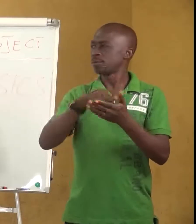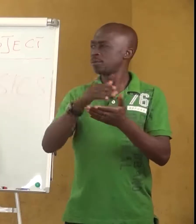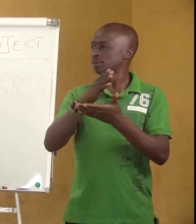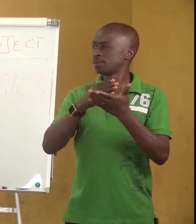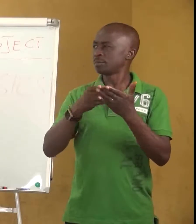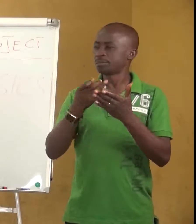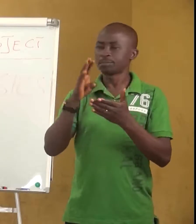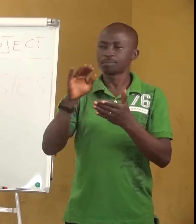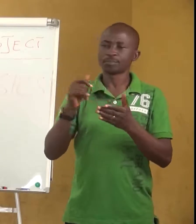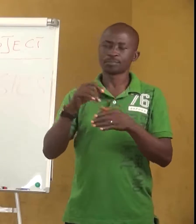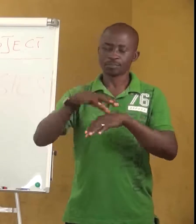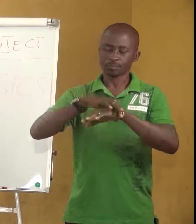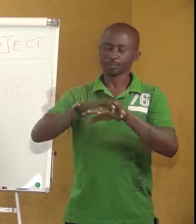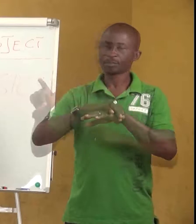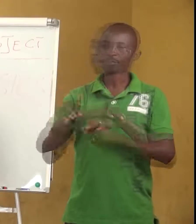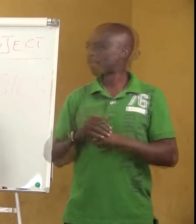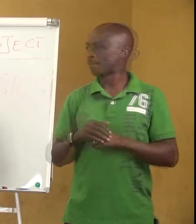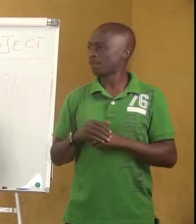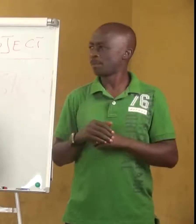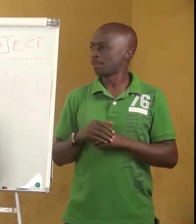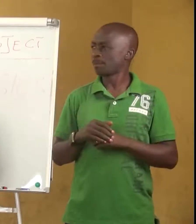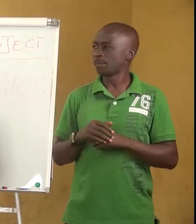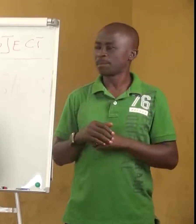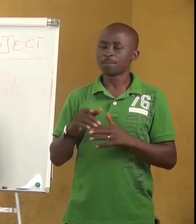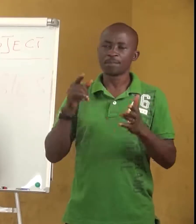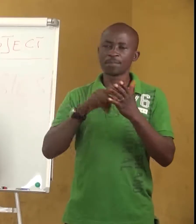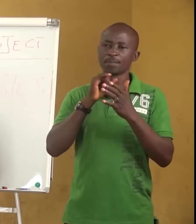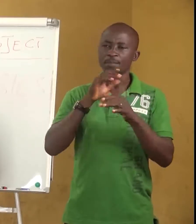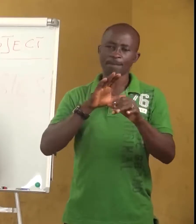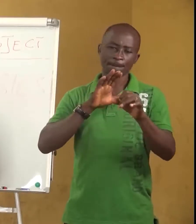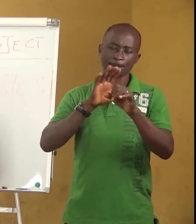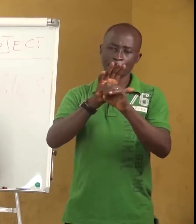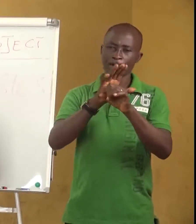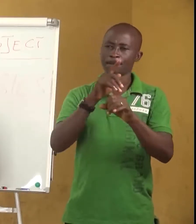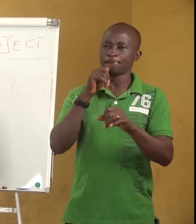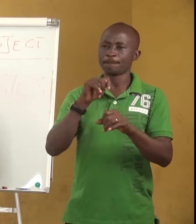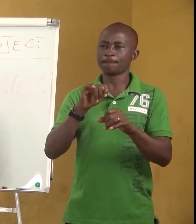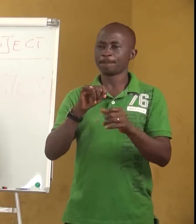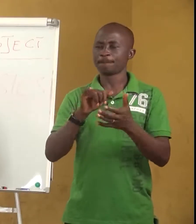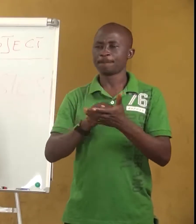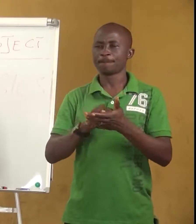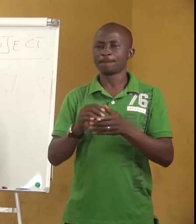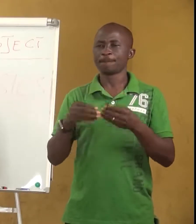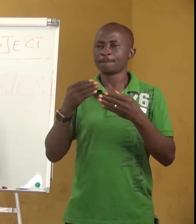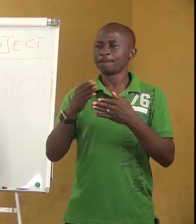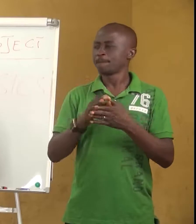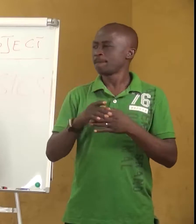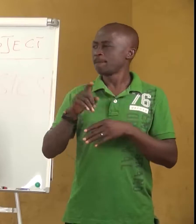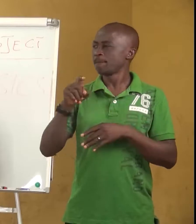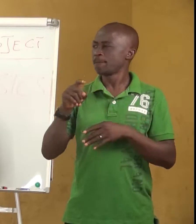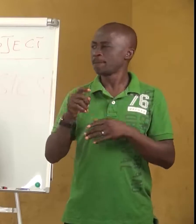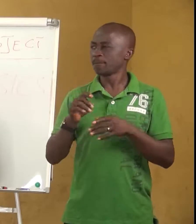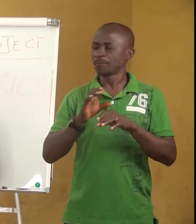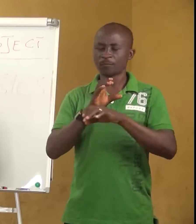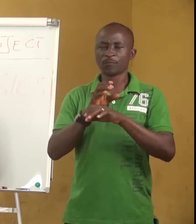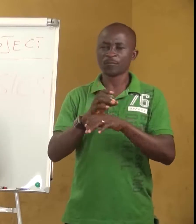Earth's gravitational pull. And this is the force that provides the needed centripetal force